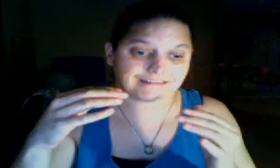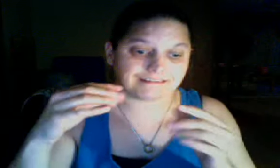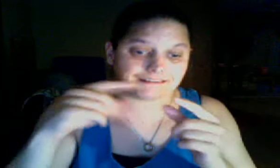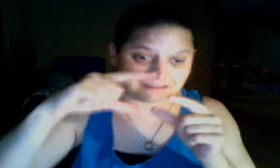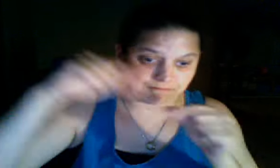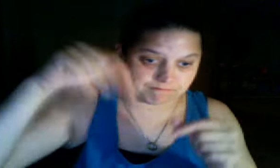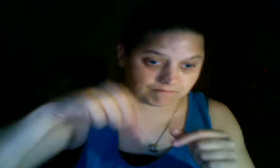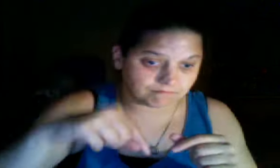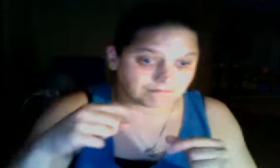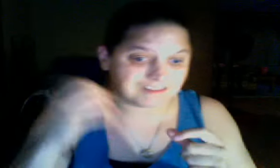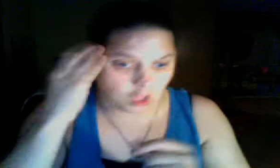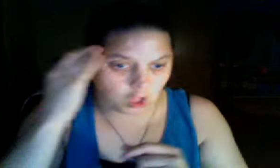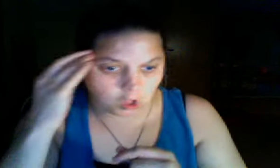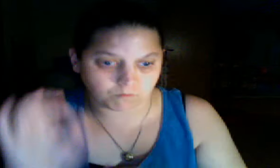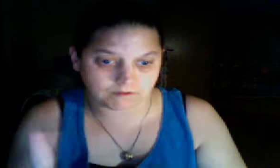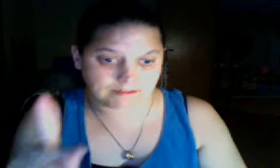No! What's wrong with you guys?